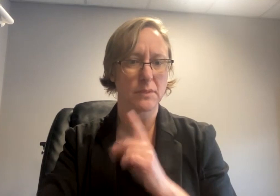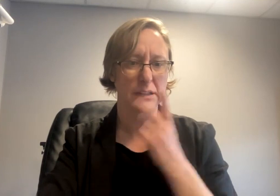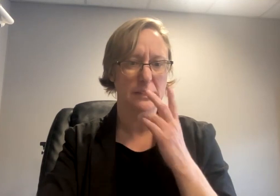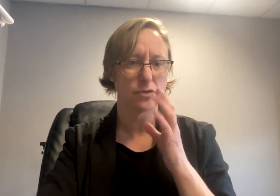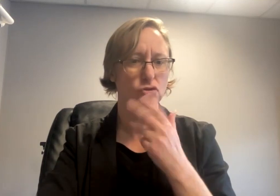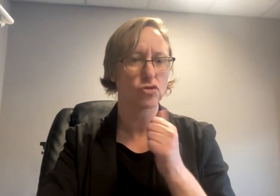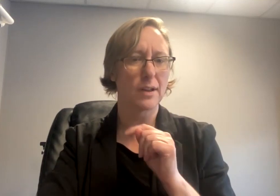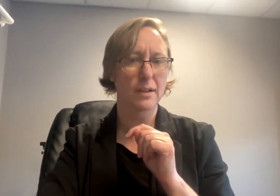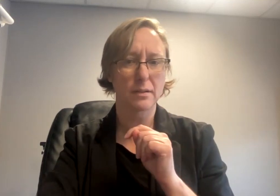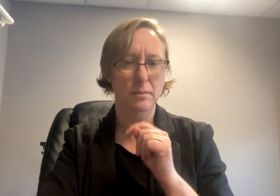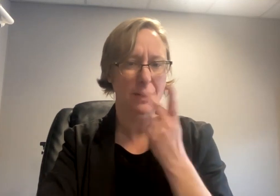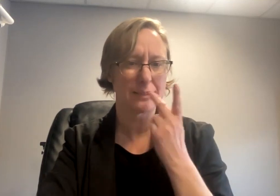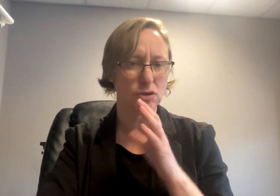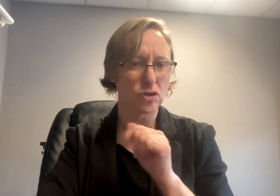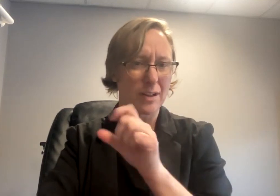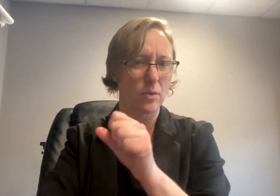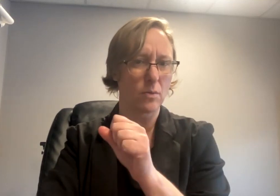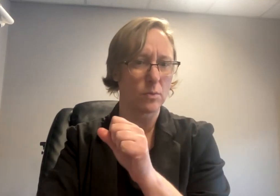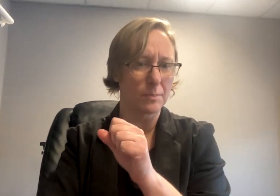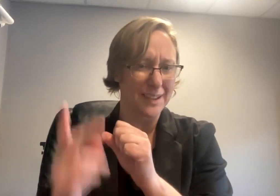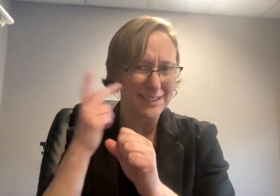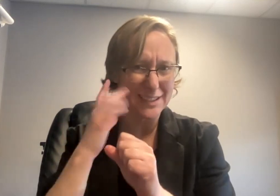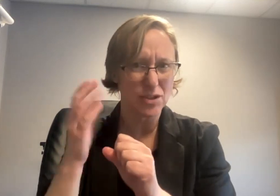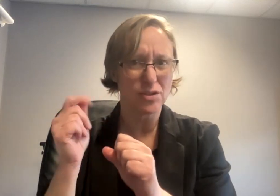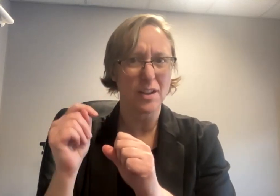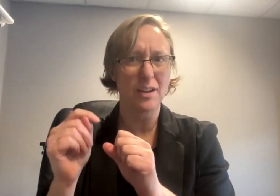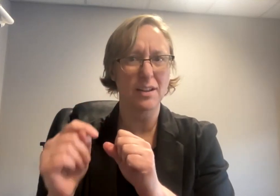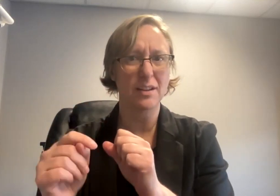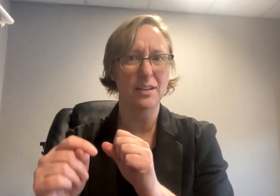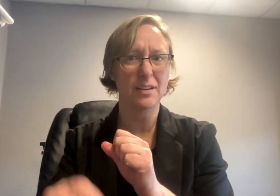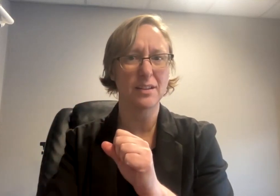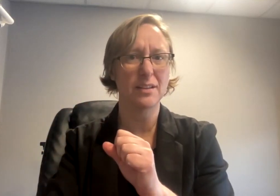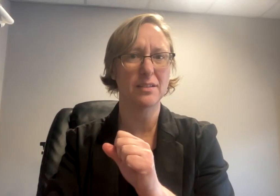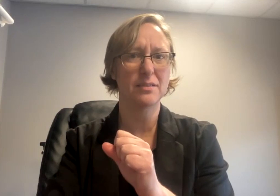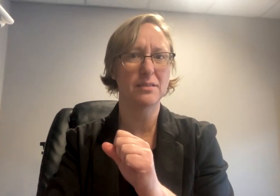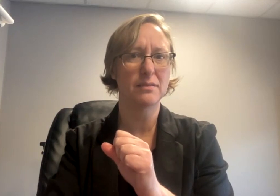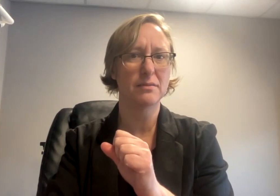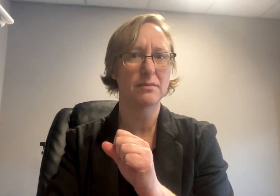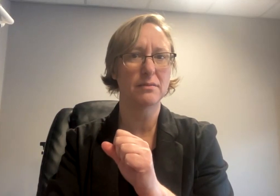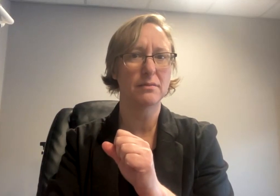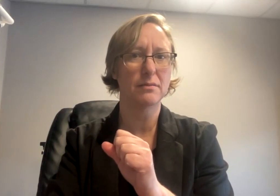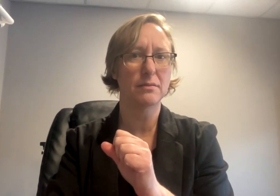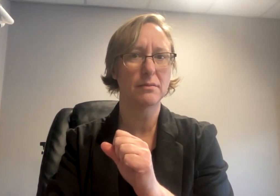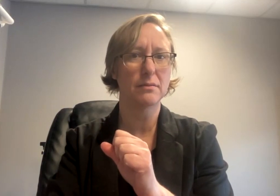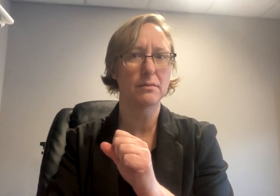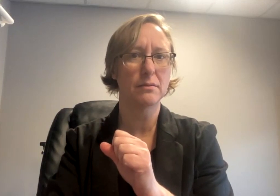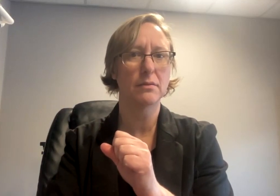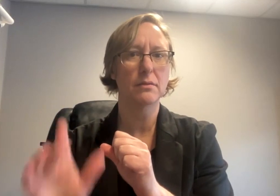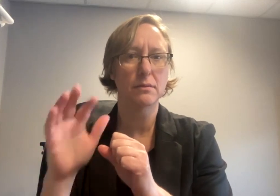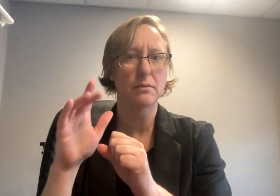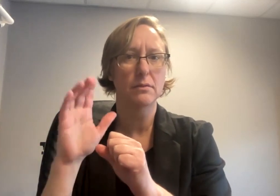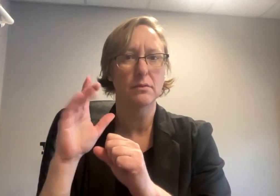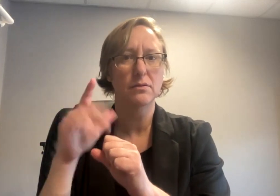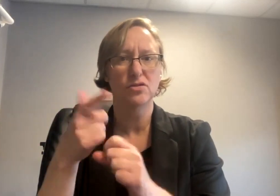So it's Bobby. I want to go back to, I think, what Amy said. Yeah, sorry, I forgot to change my name. That's fine.